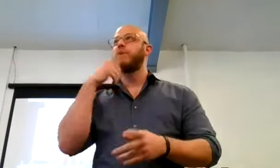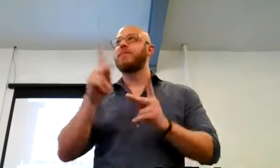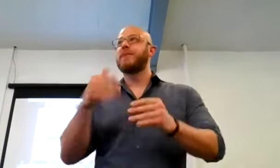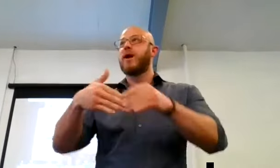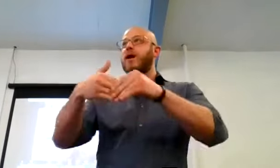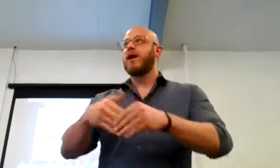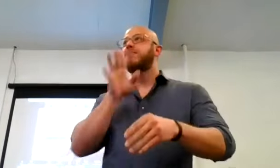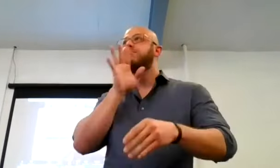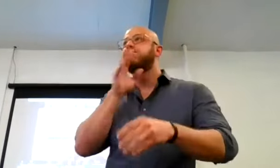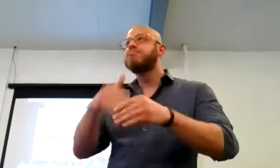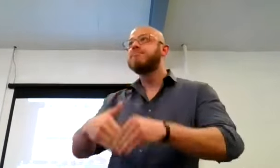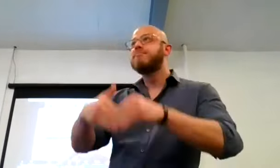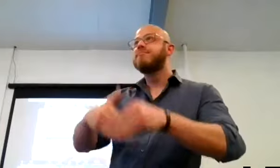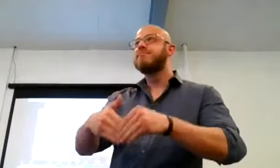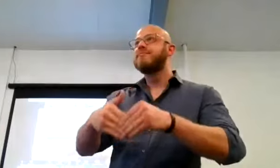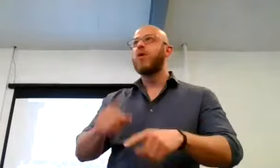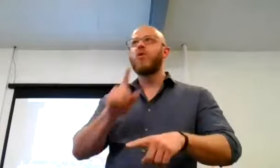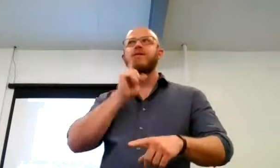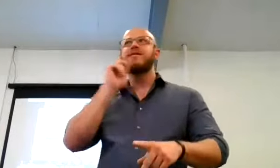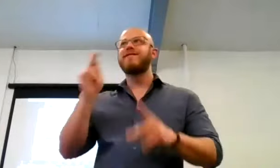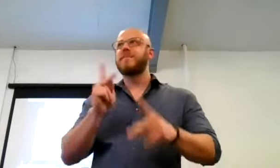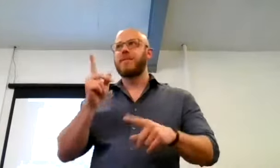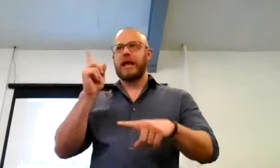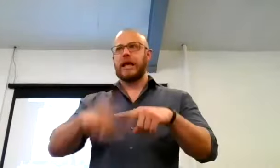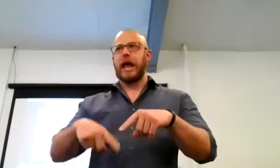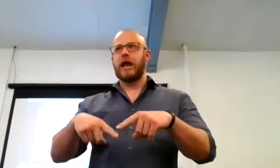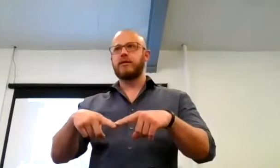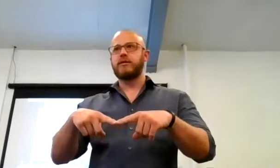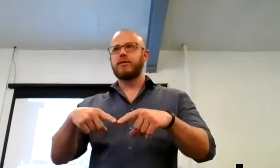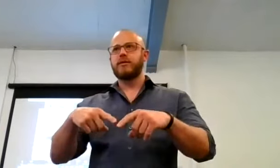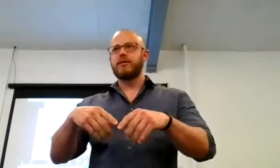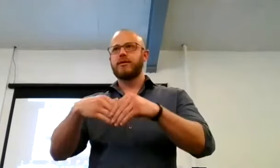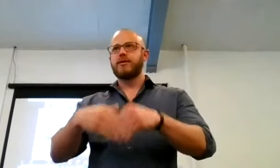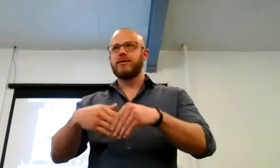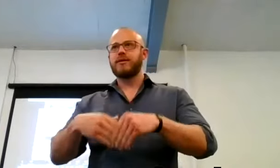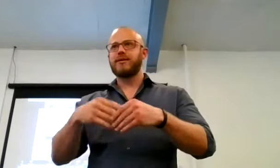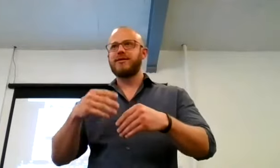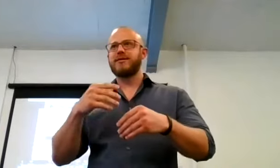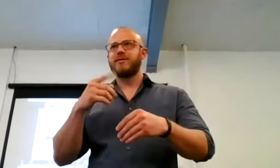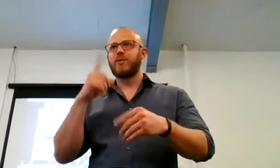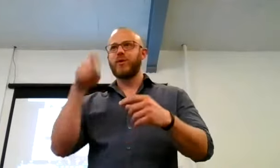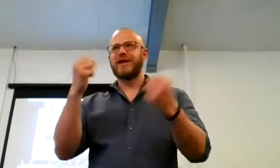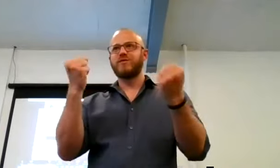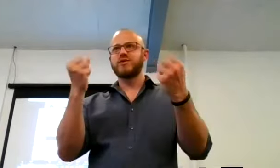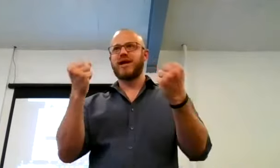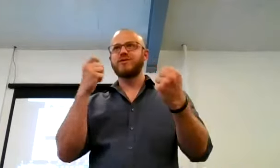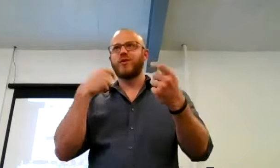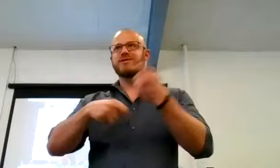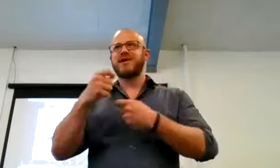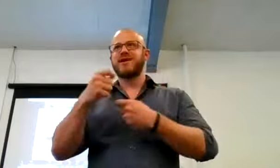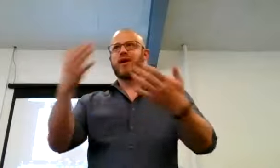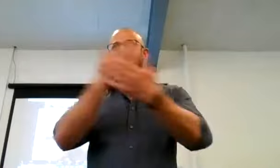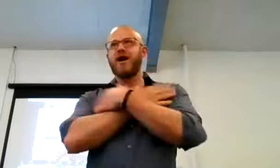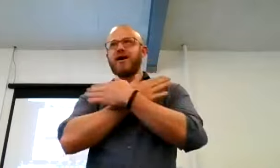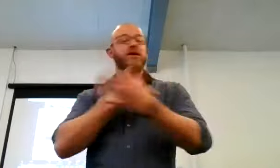Maybe because hearing people shake and, you know, speak and shake, and then deaf people, we don't, you know, we can't like really shake because we have to use our hands to sign